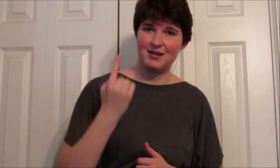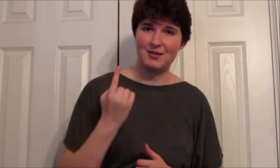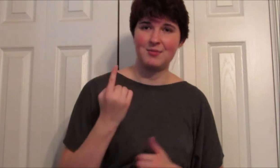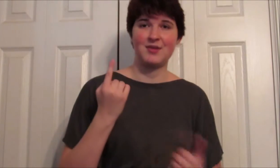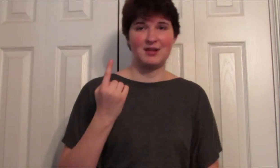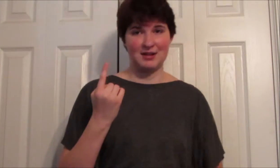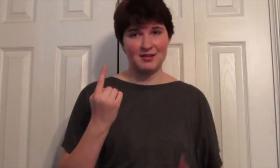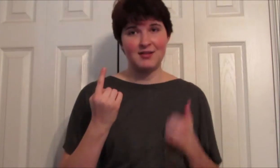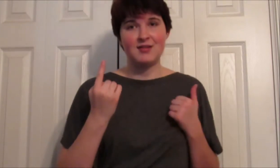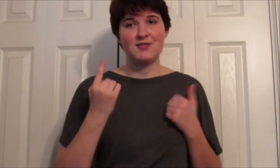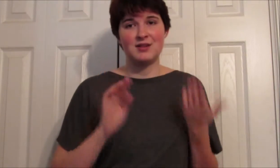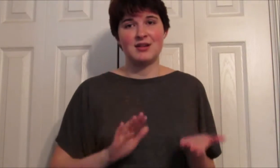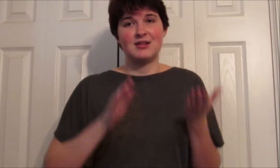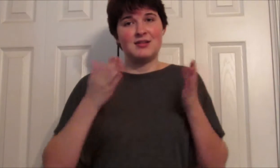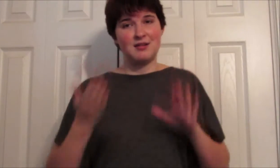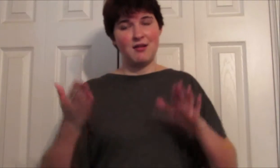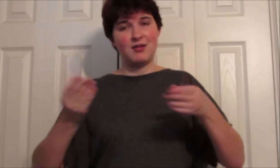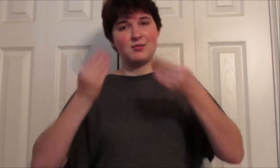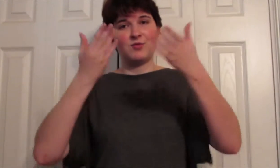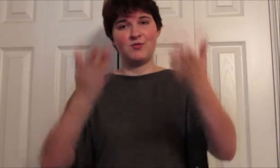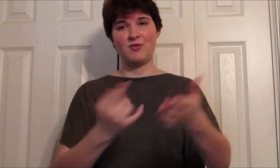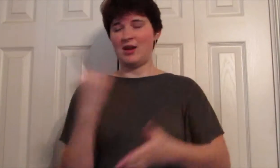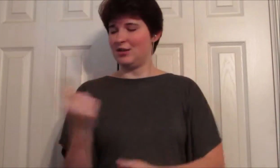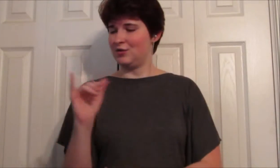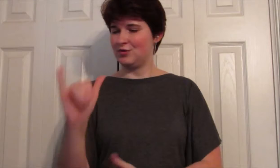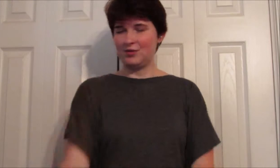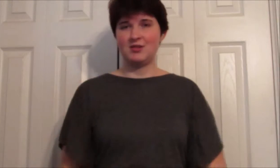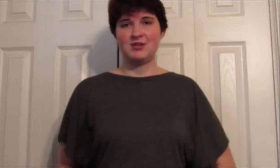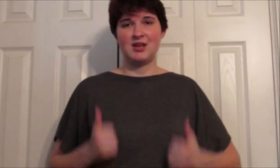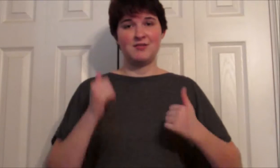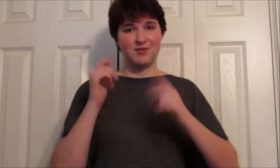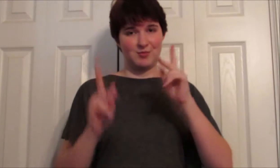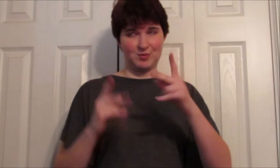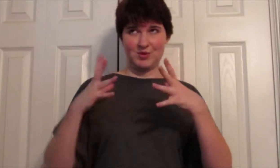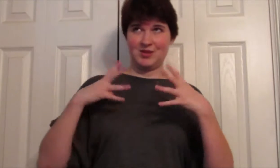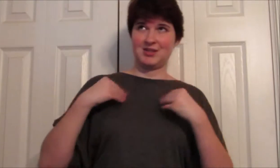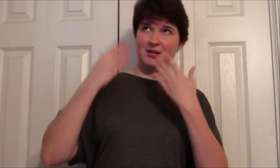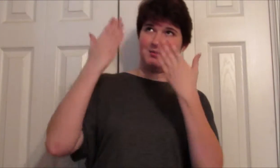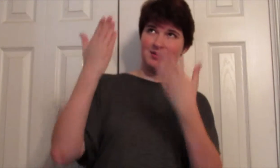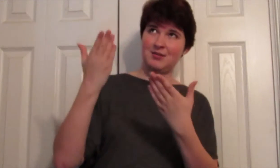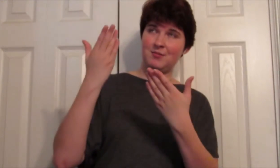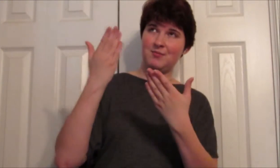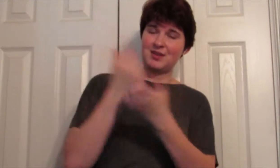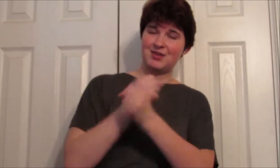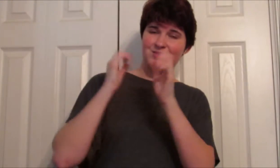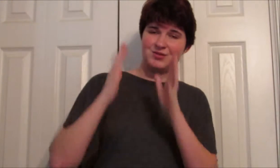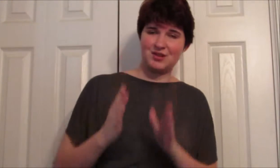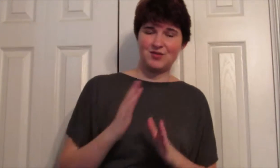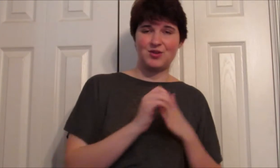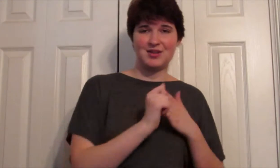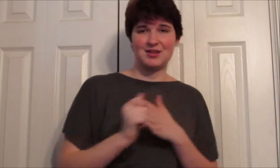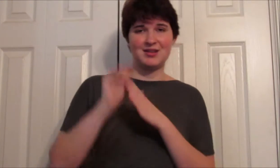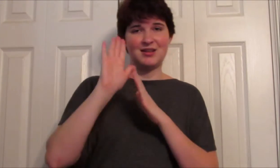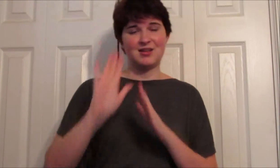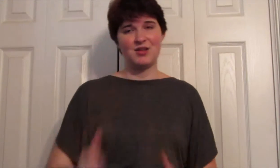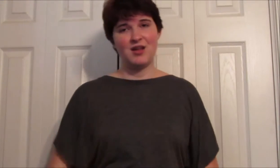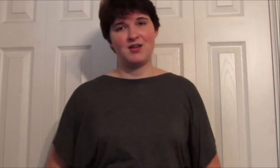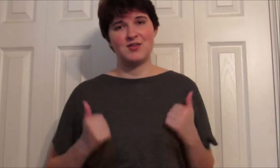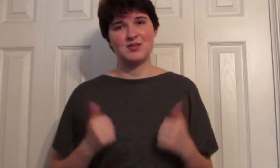lived, and he died to provide eternal life to those who accept him as their Savior and the leader of their lives. You